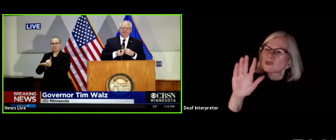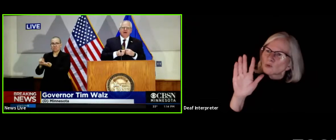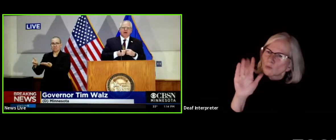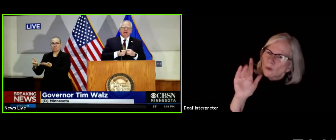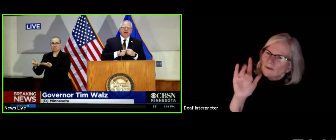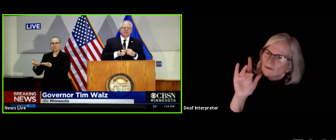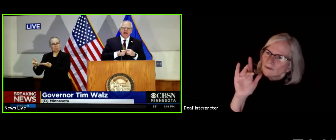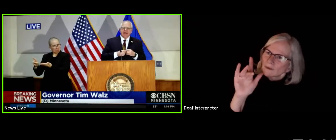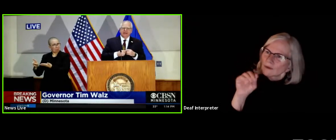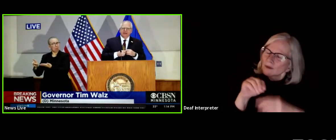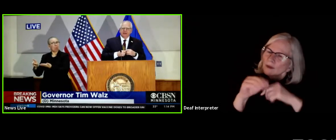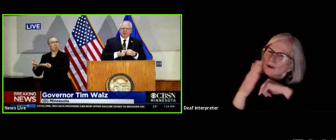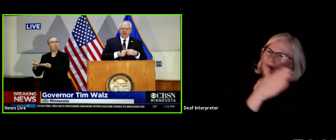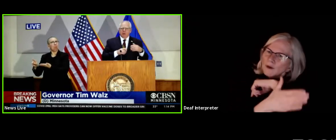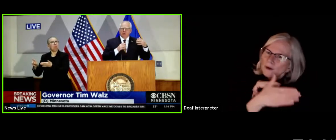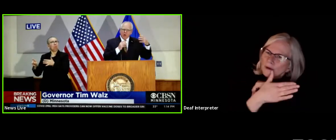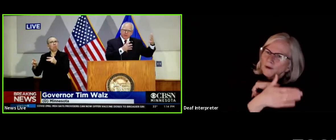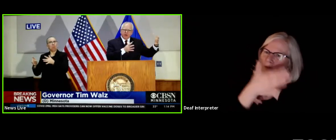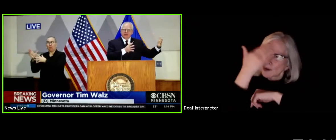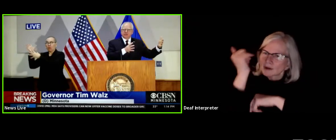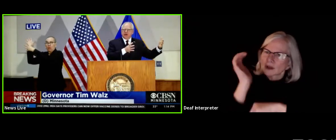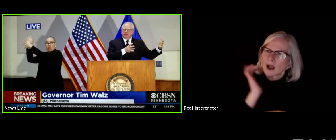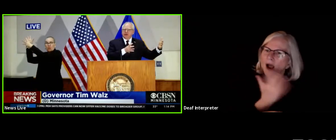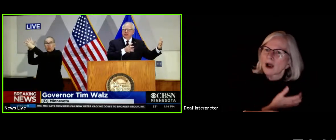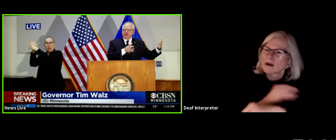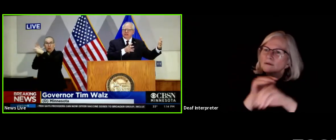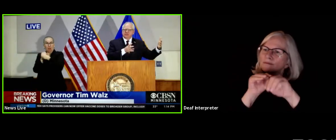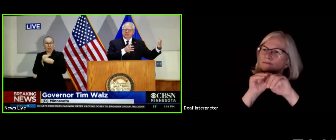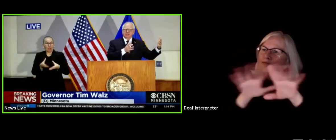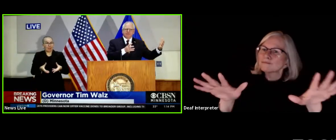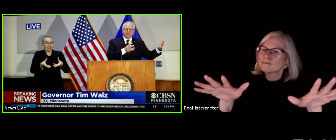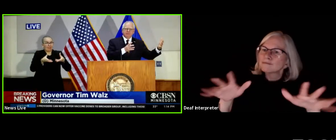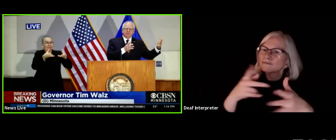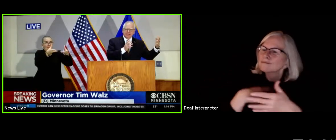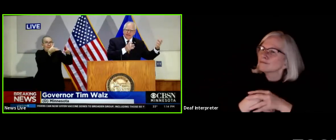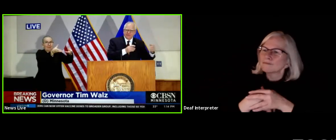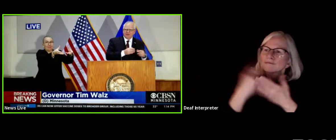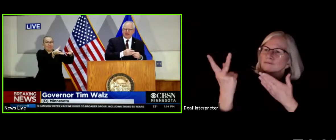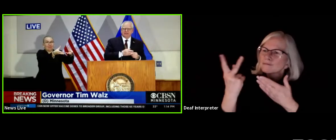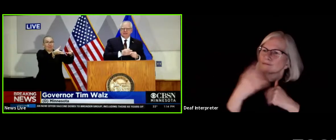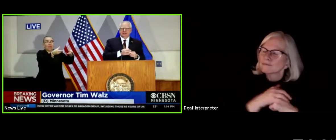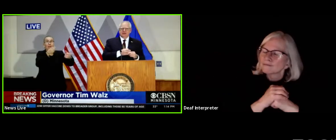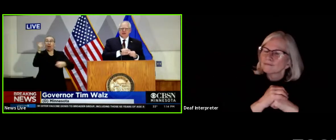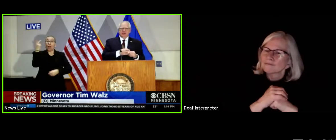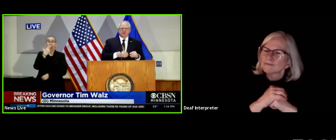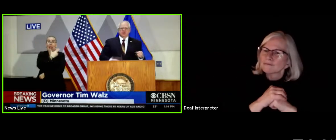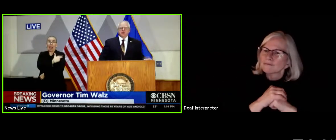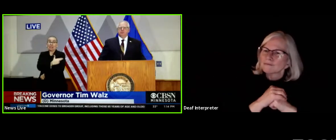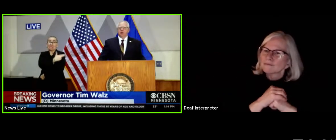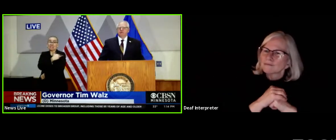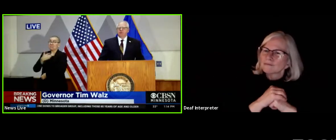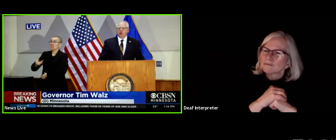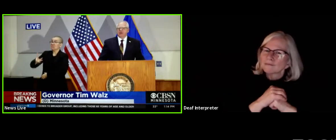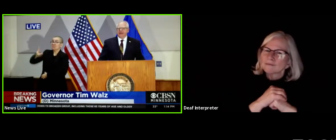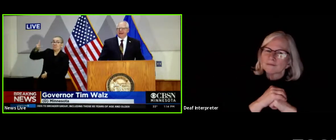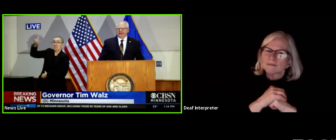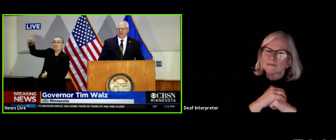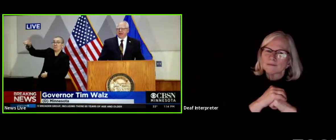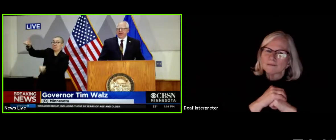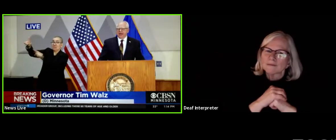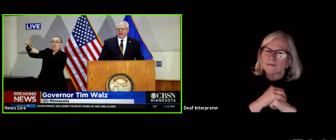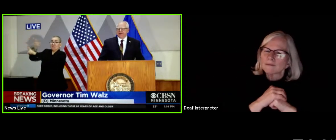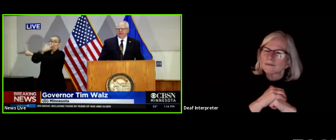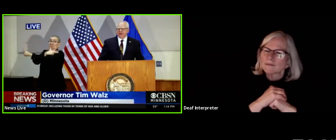And I found out last night that when one of our major healthcare chains gives the vaccine, there's a 3.4